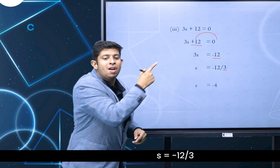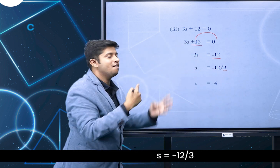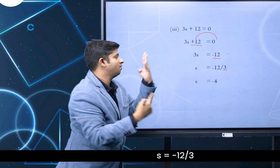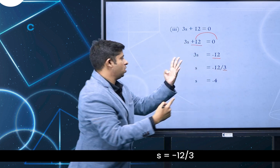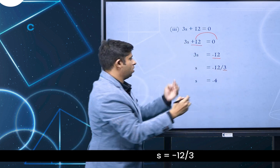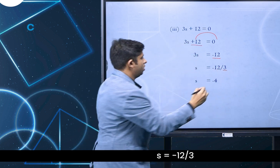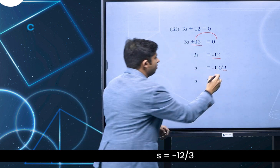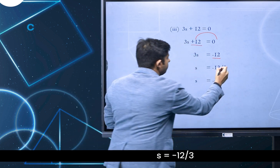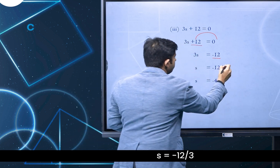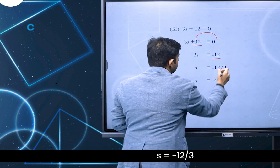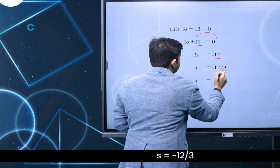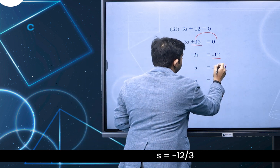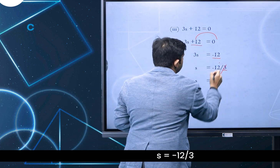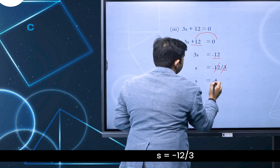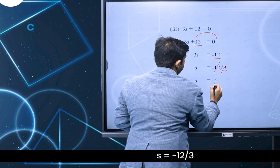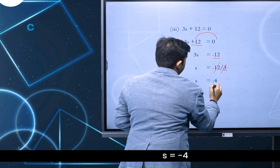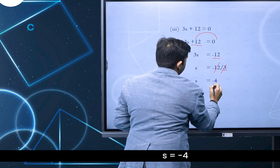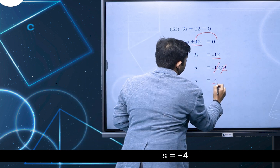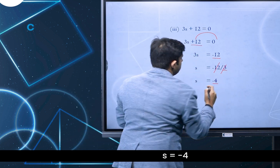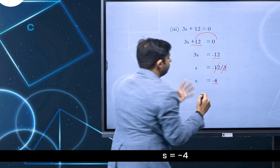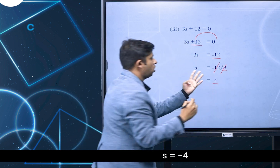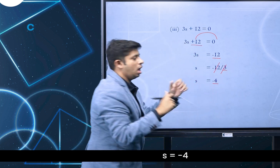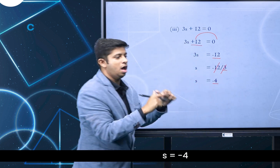S equals to minus 12 by 3. S equals to minus 4.